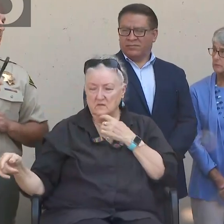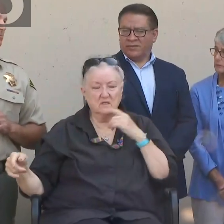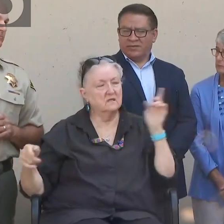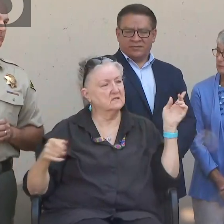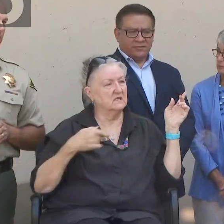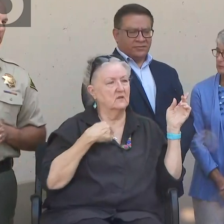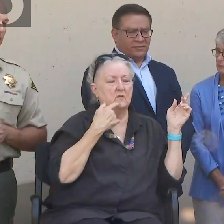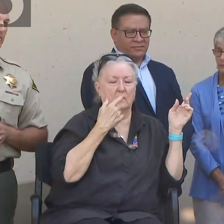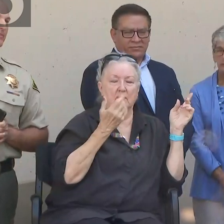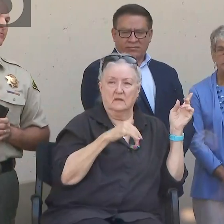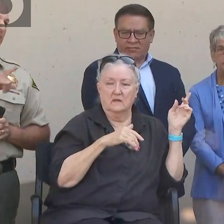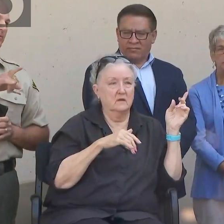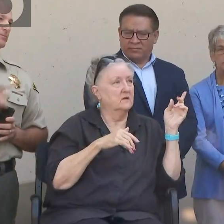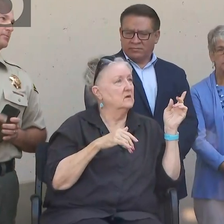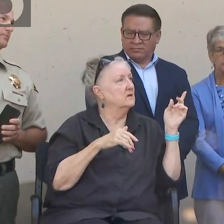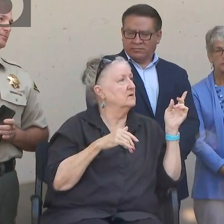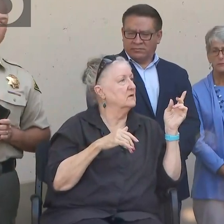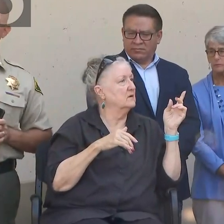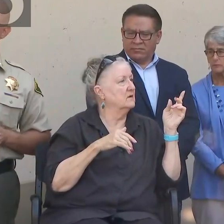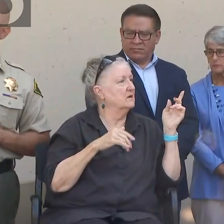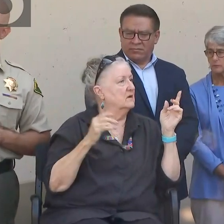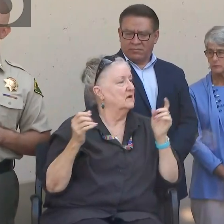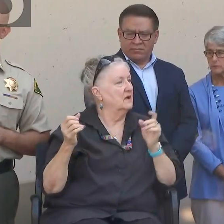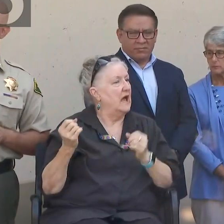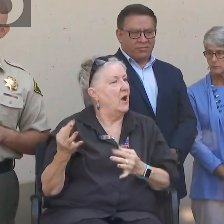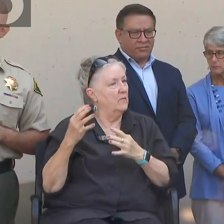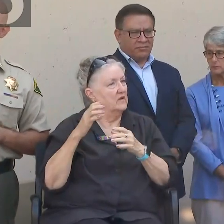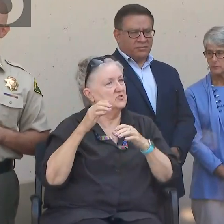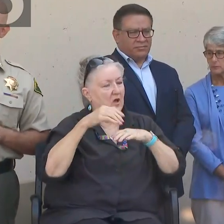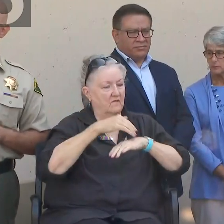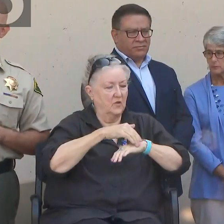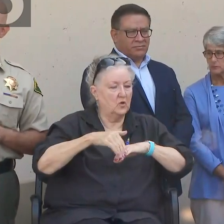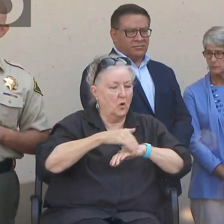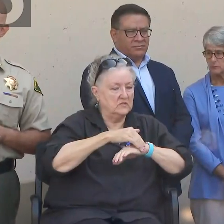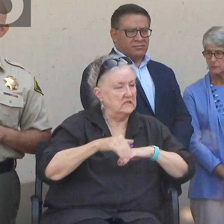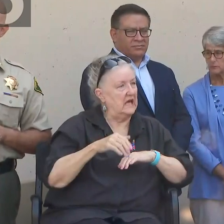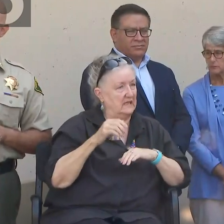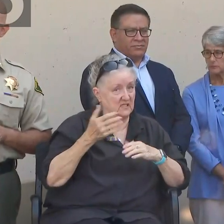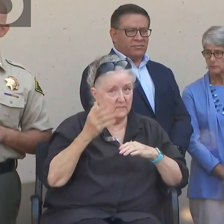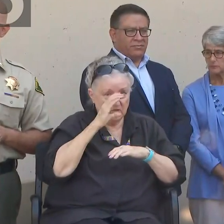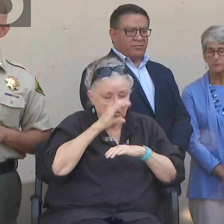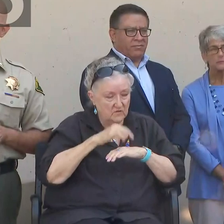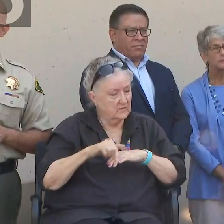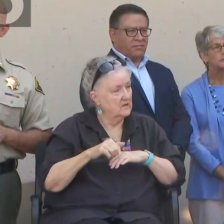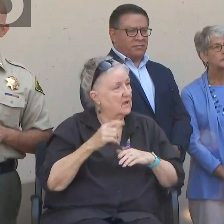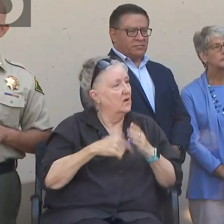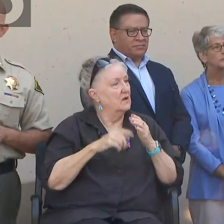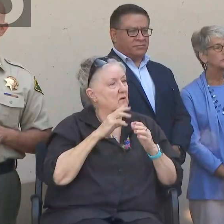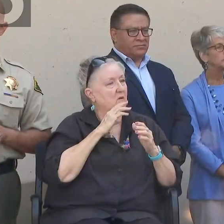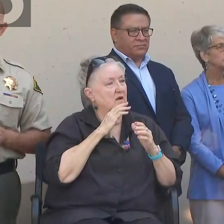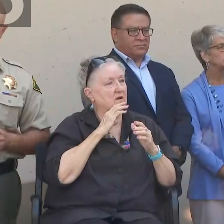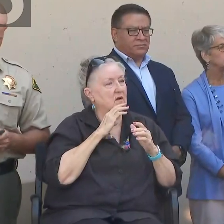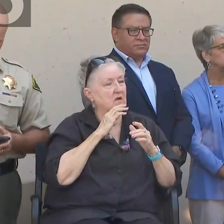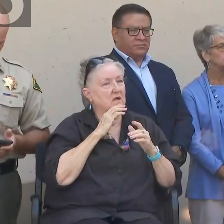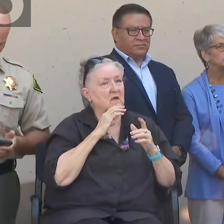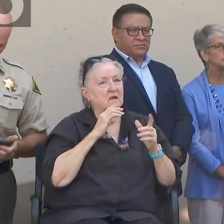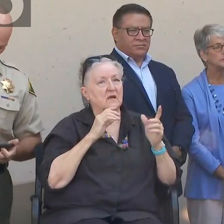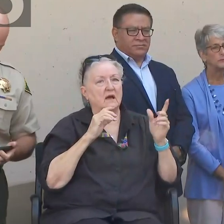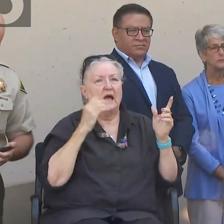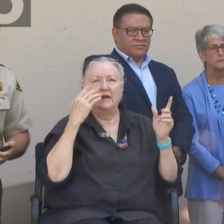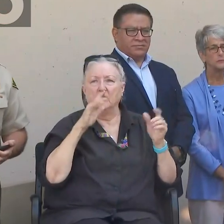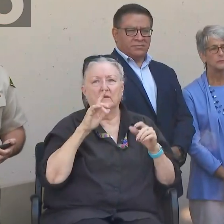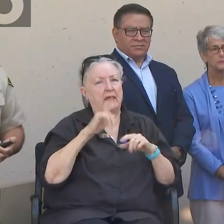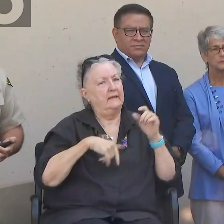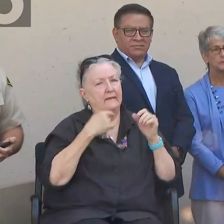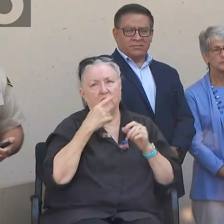conditions? Could you repeat that question? How much of the coastline has been searched so far? What are the water conditions? Yeah, I know that I can't tell you exactly